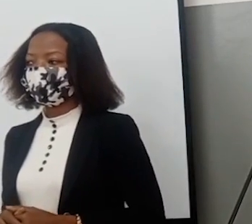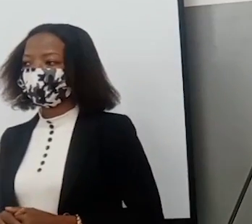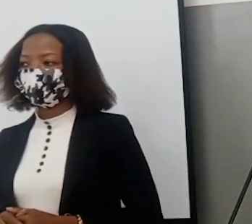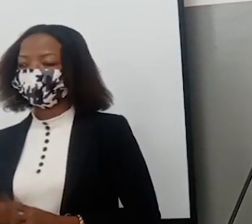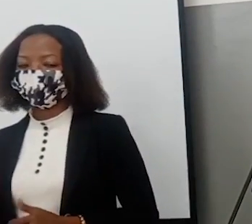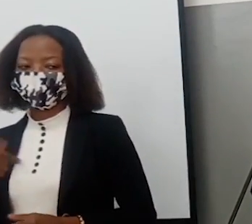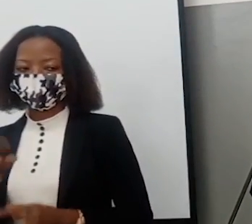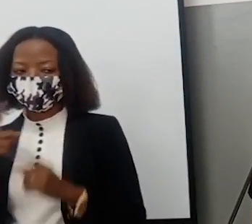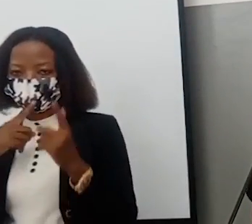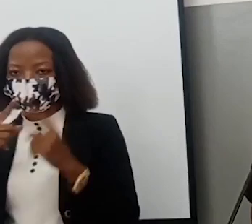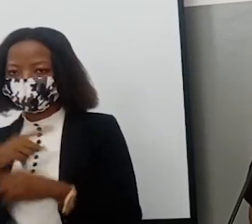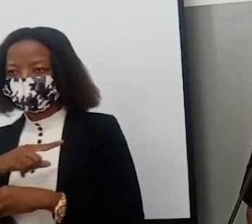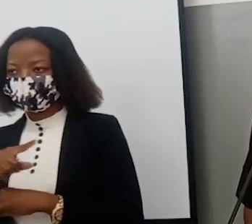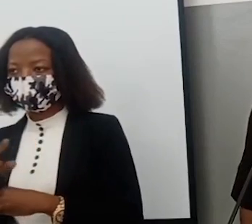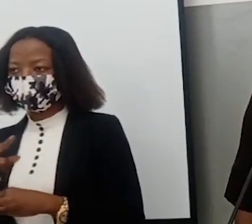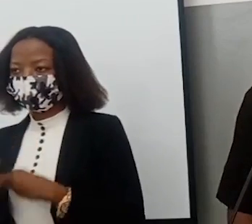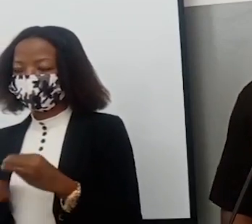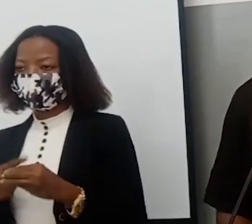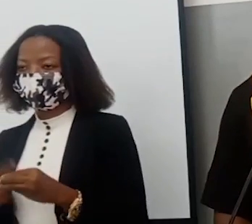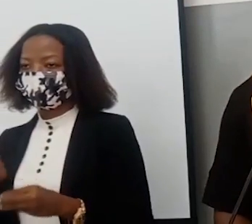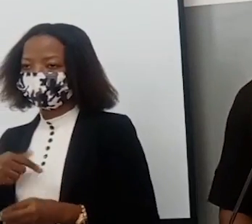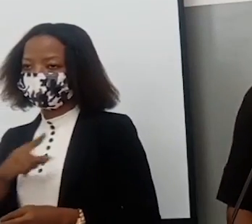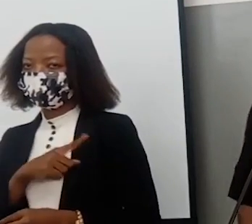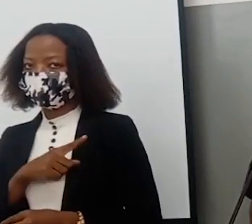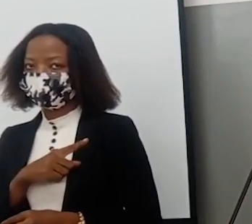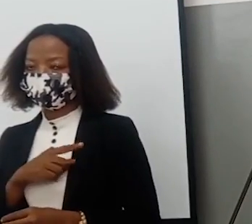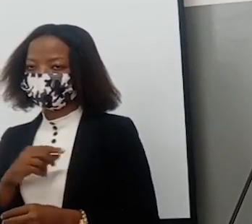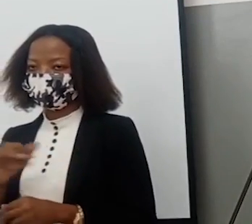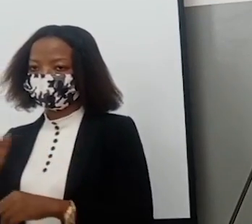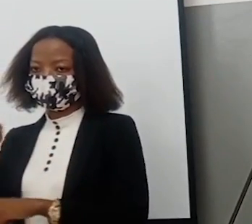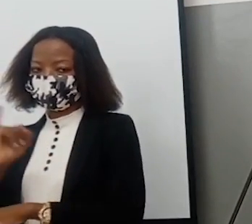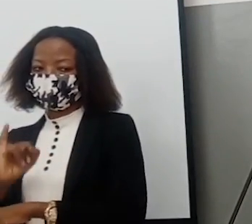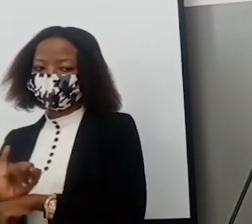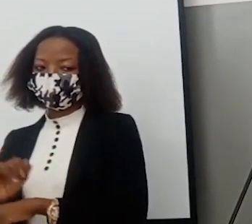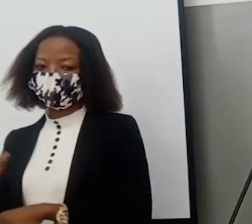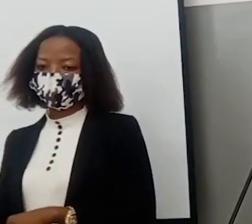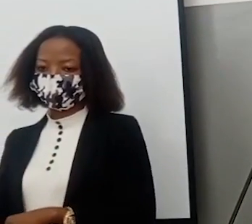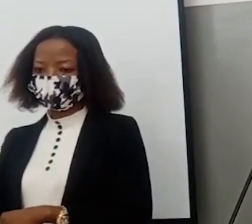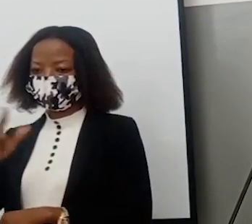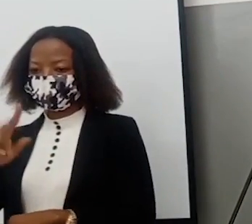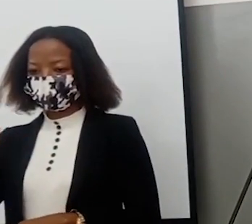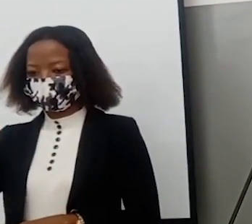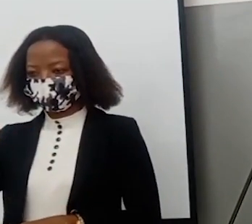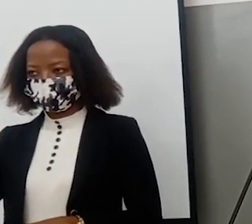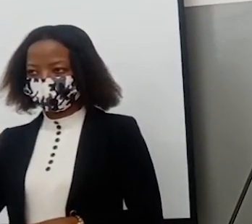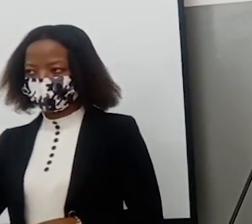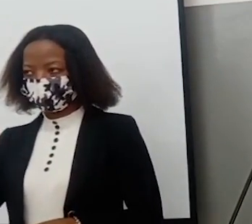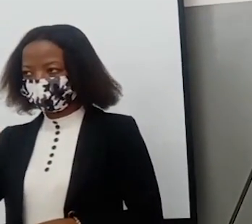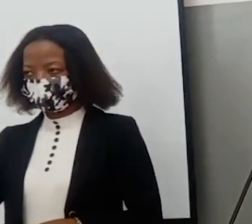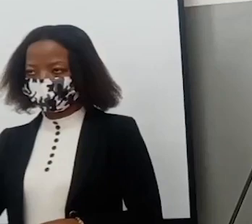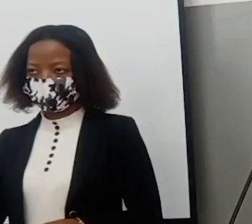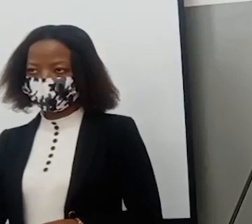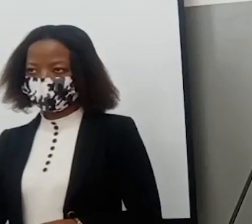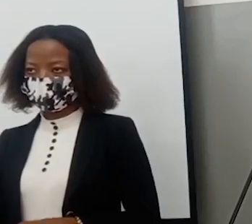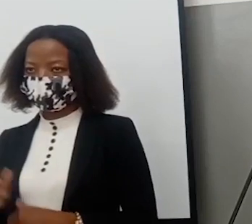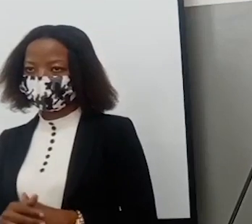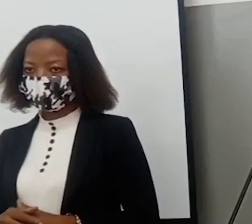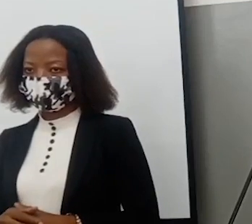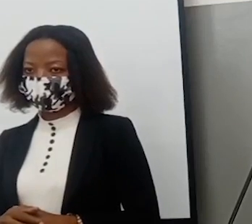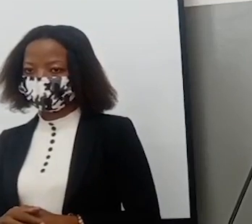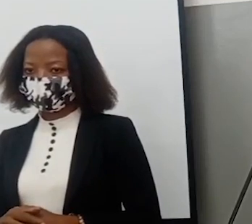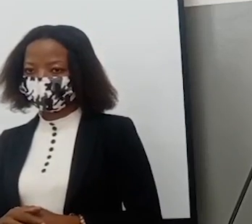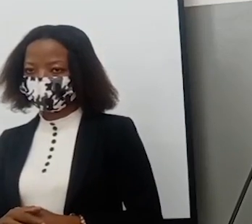As we talk, for those of us who are monitoring international channels, we see that the United Kingdom, as of yesterday, recorded